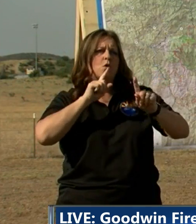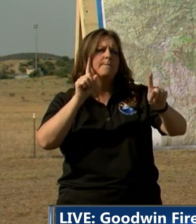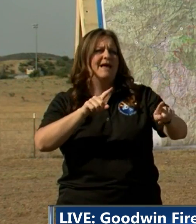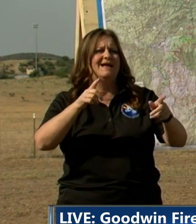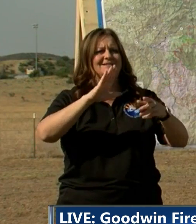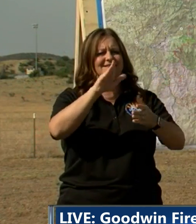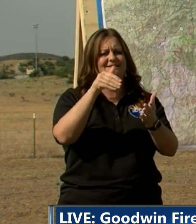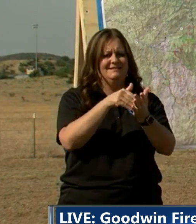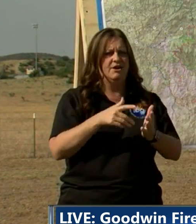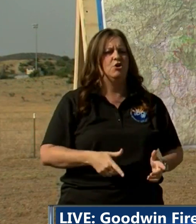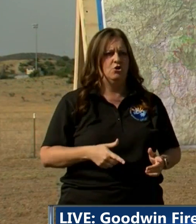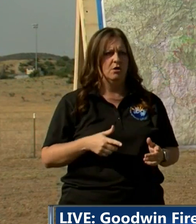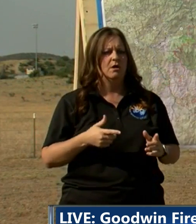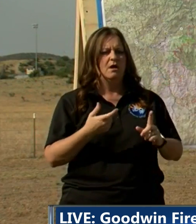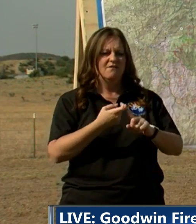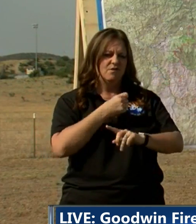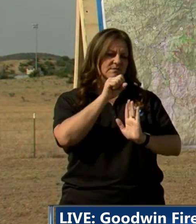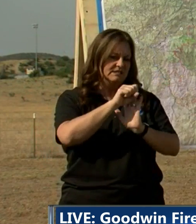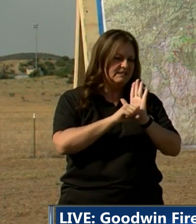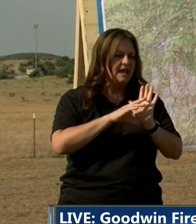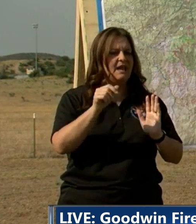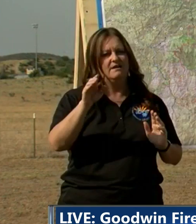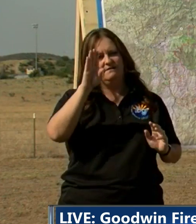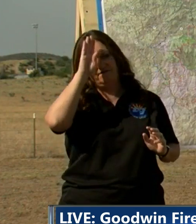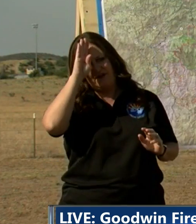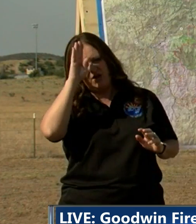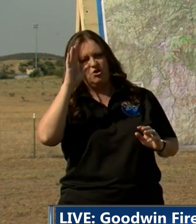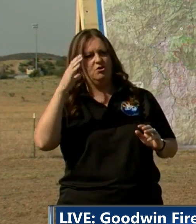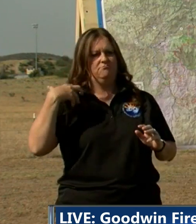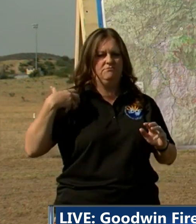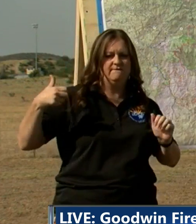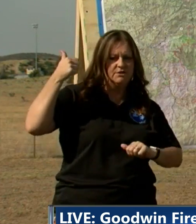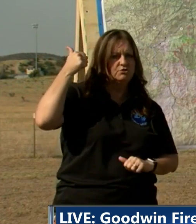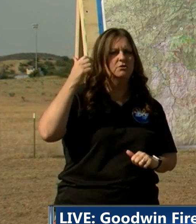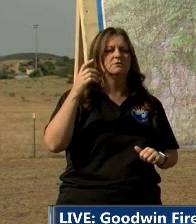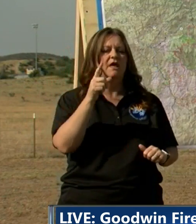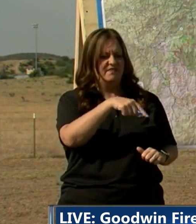from incident and state and fire officials.